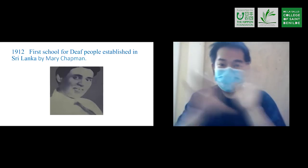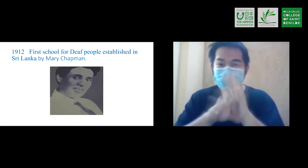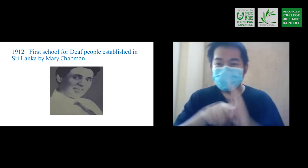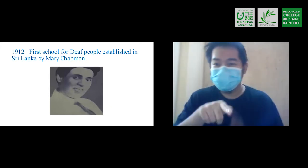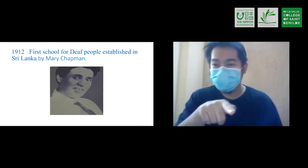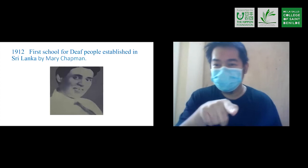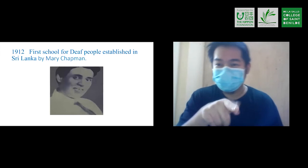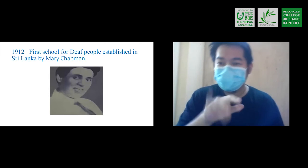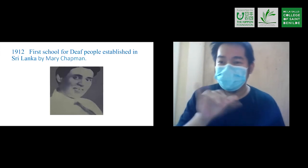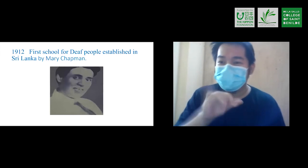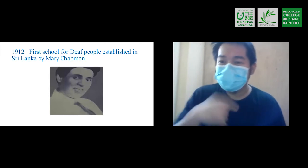Haskins, and you can see this is,